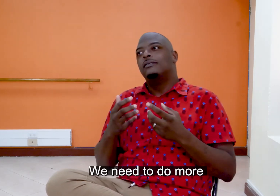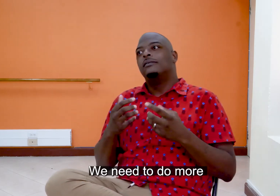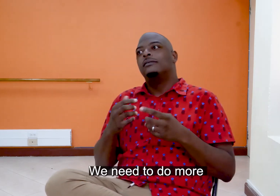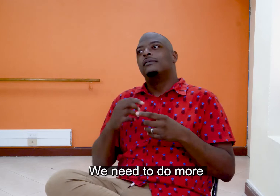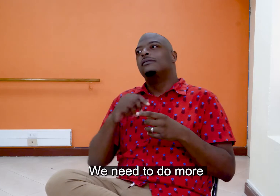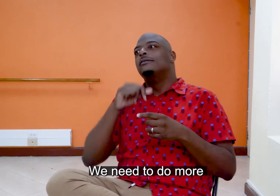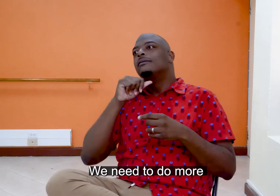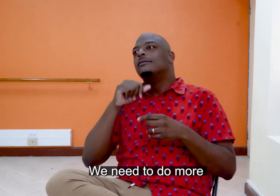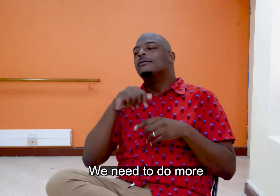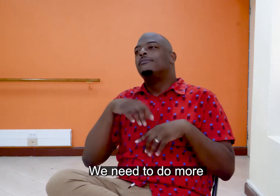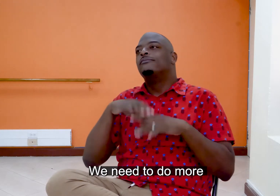do more